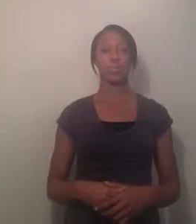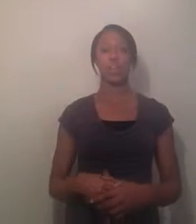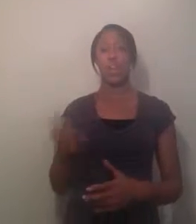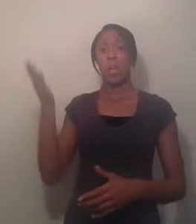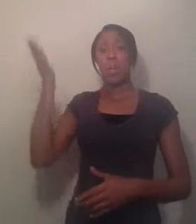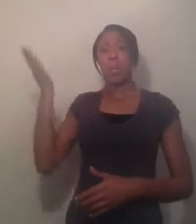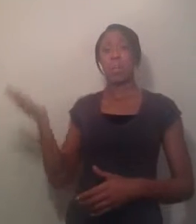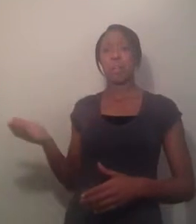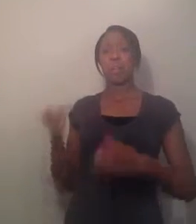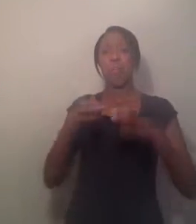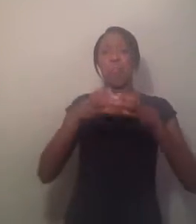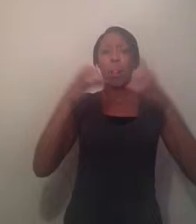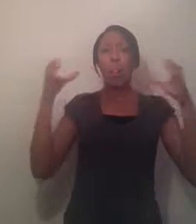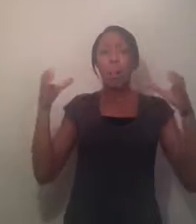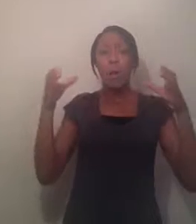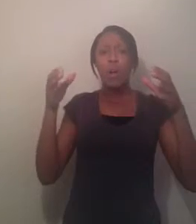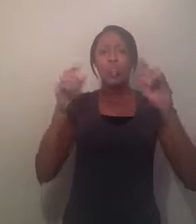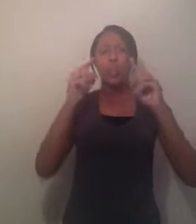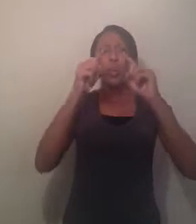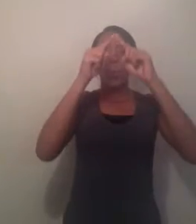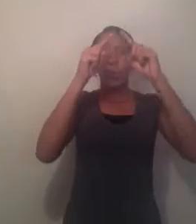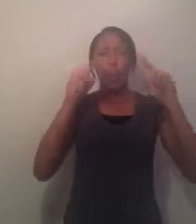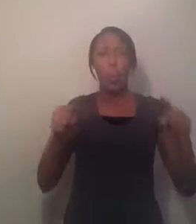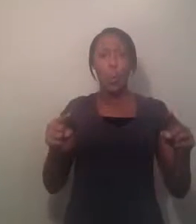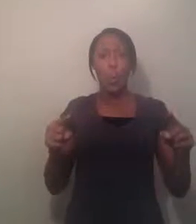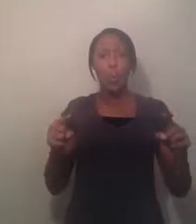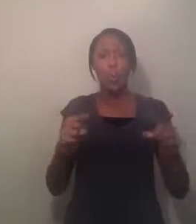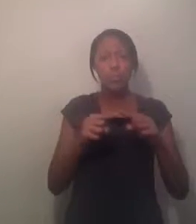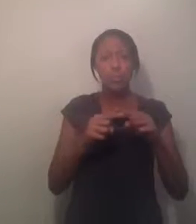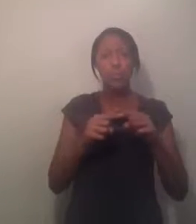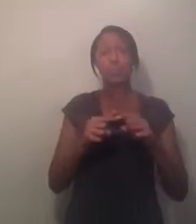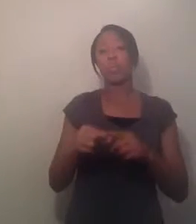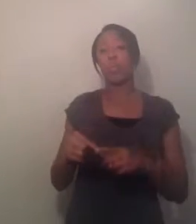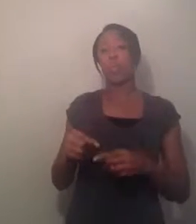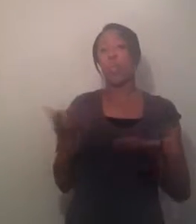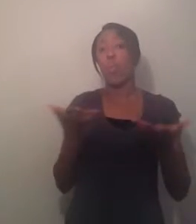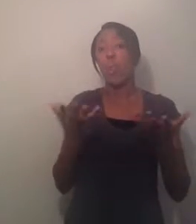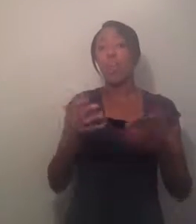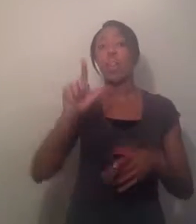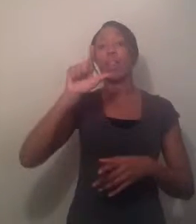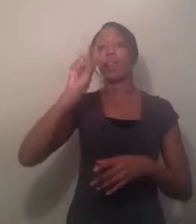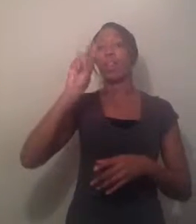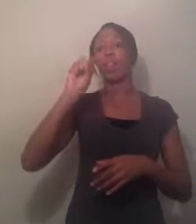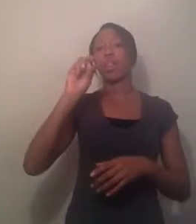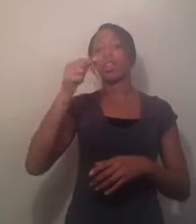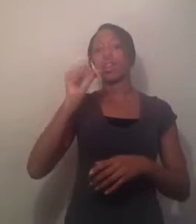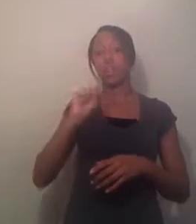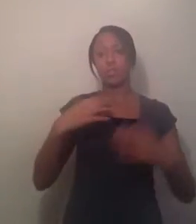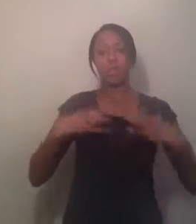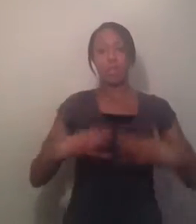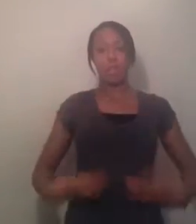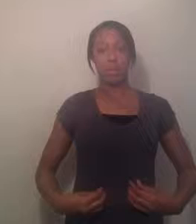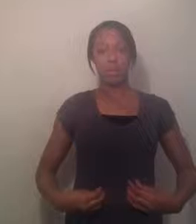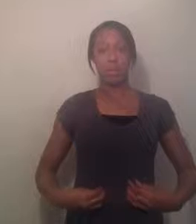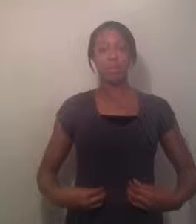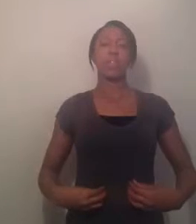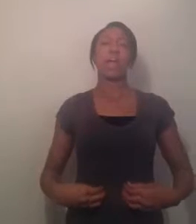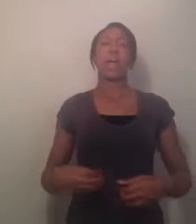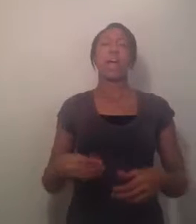large cone-shaped spongy organs are your lungs. They play a vital role in bringing oxygen to your body. Oxygen enables your